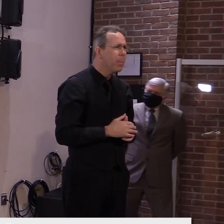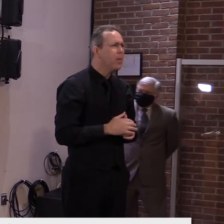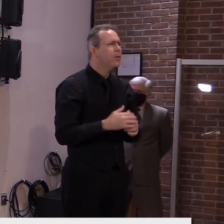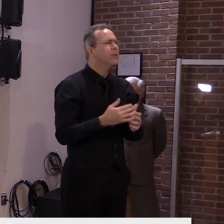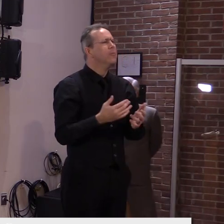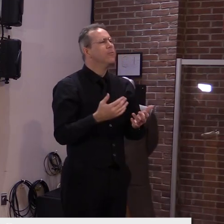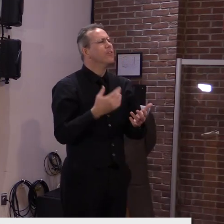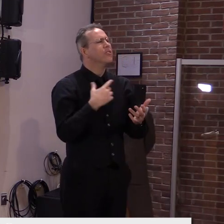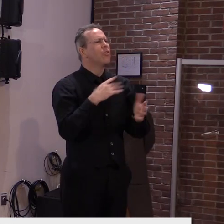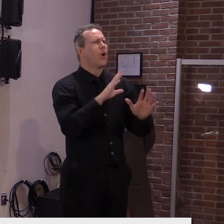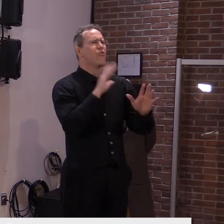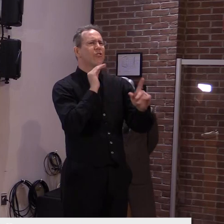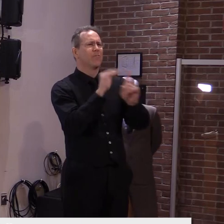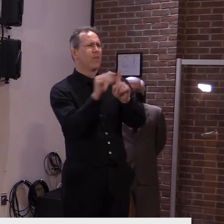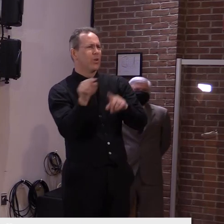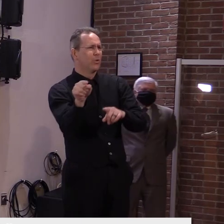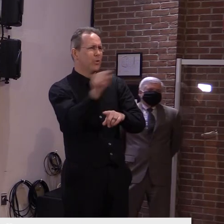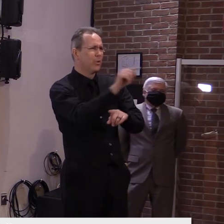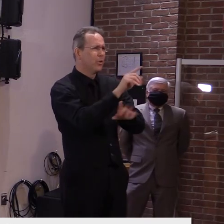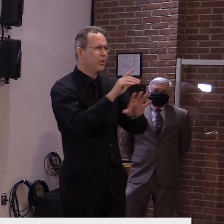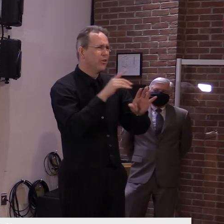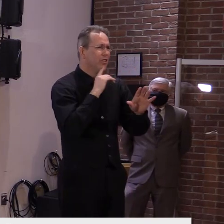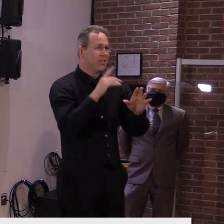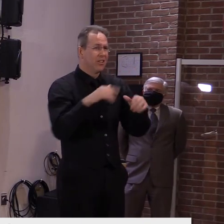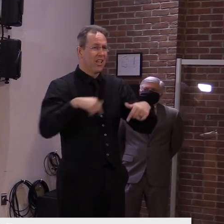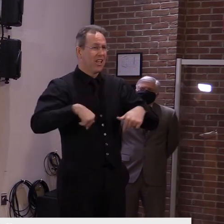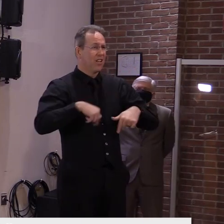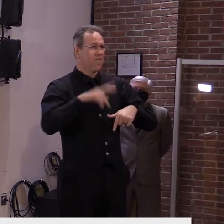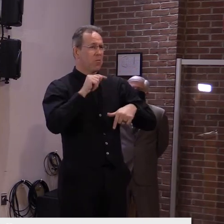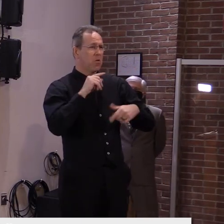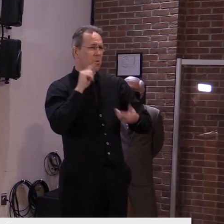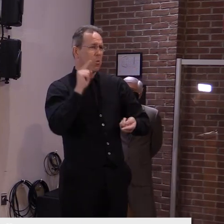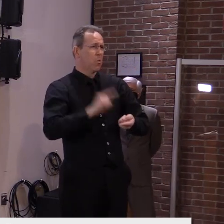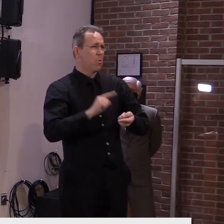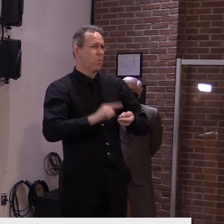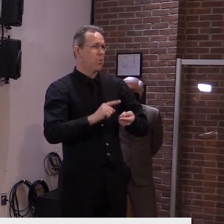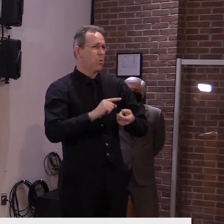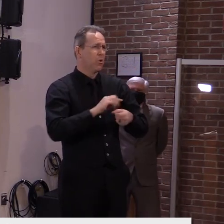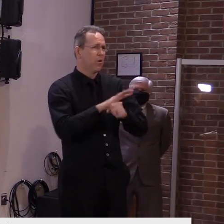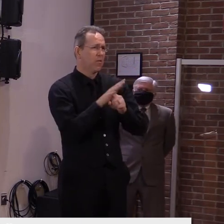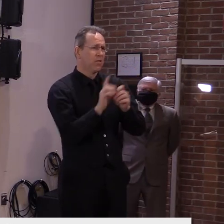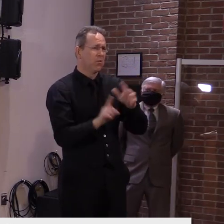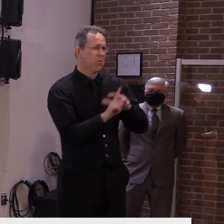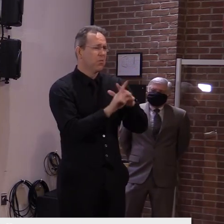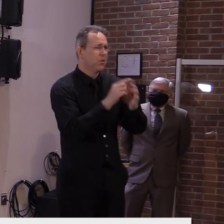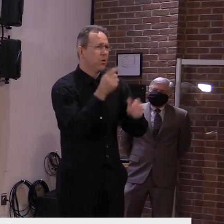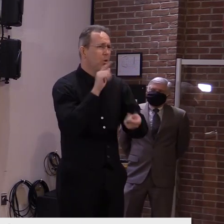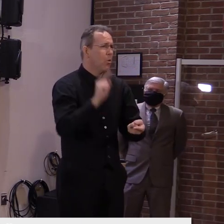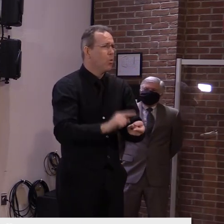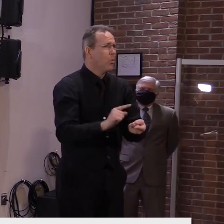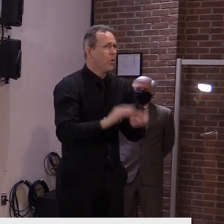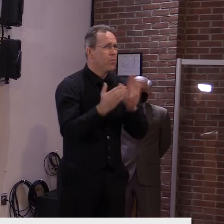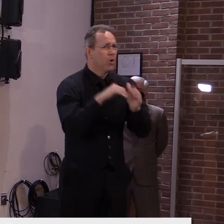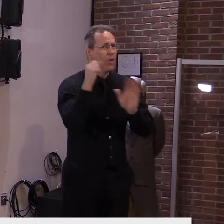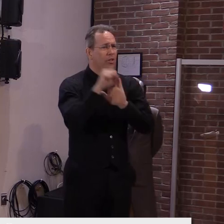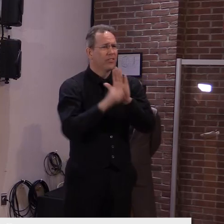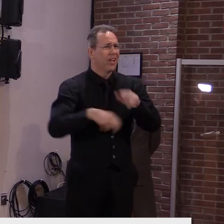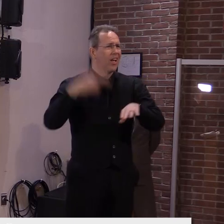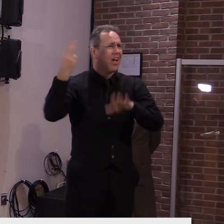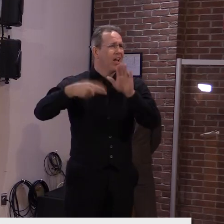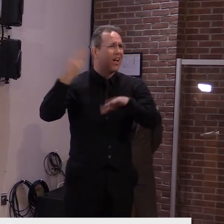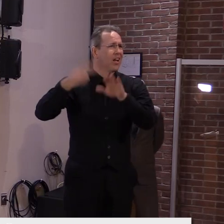taken. So we get lulled into thinking that 3% might be high or 4% when actually